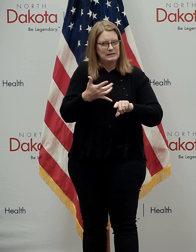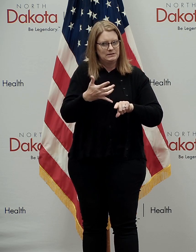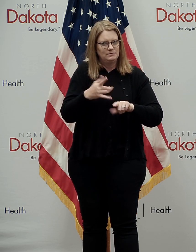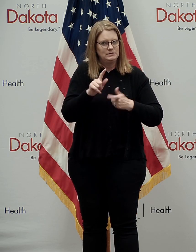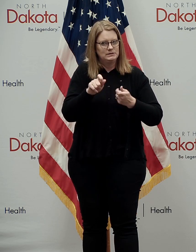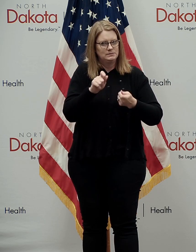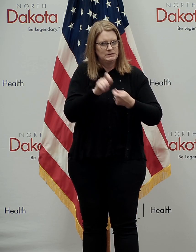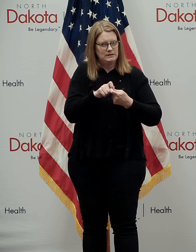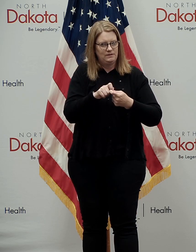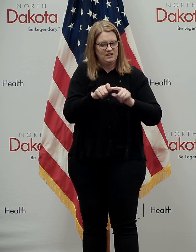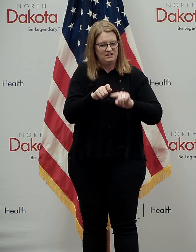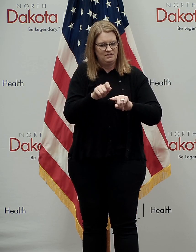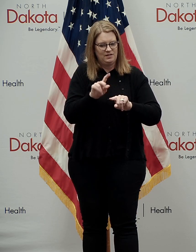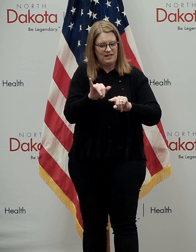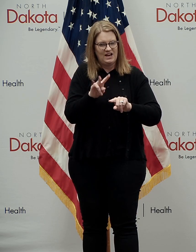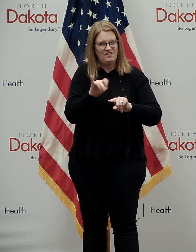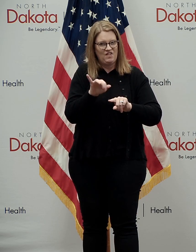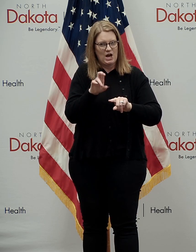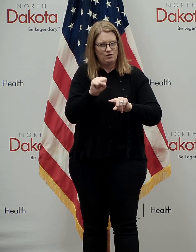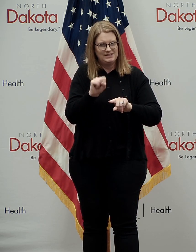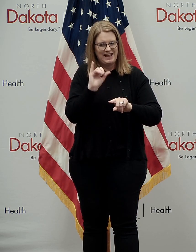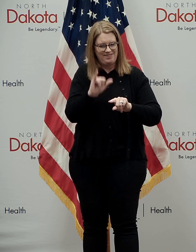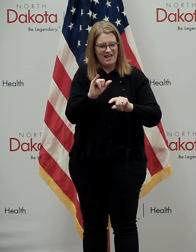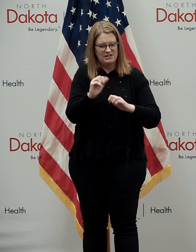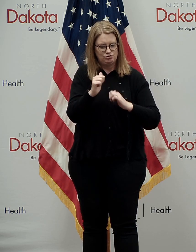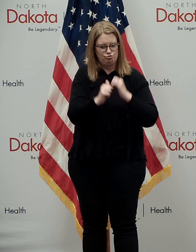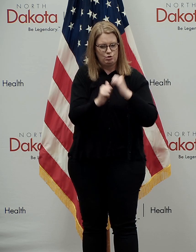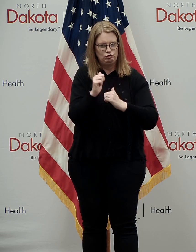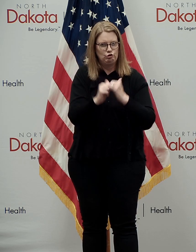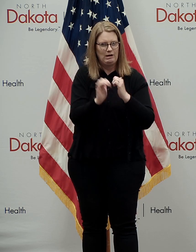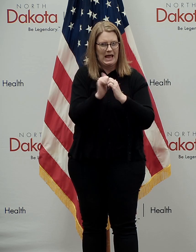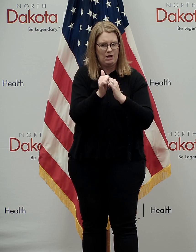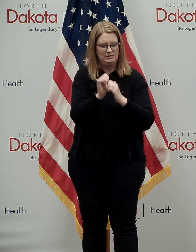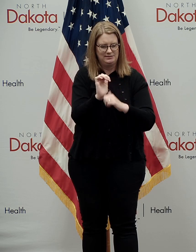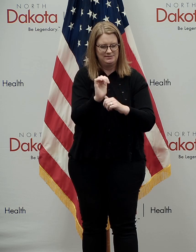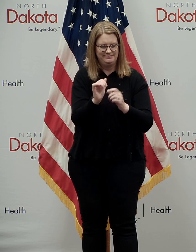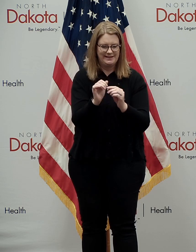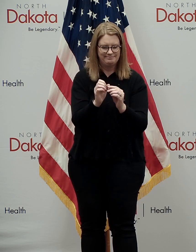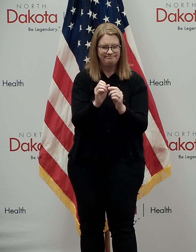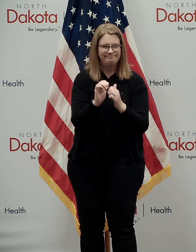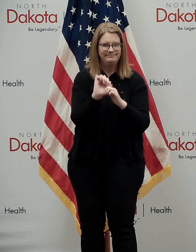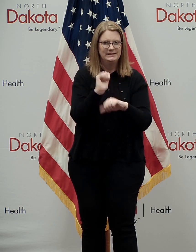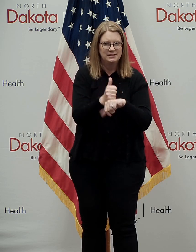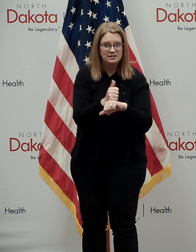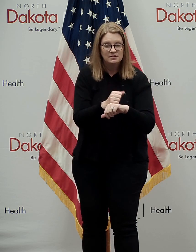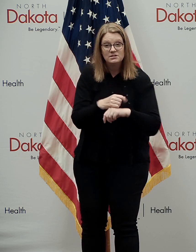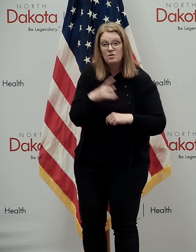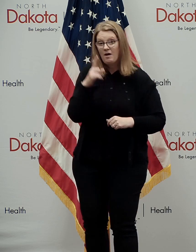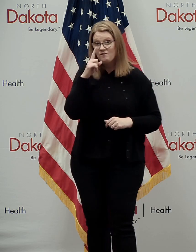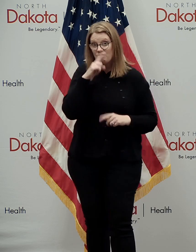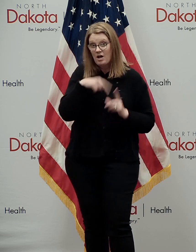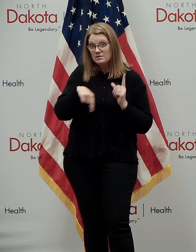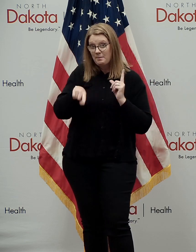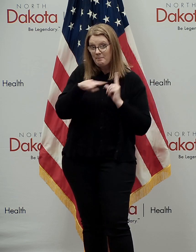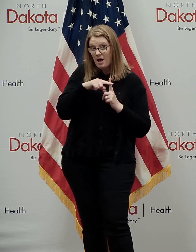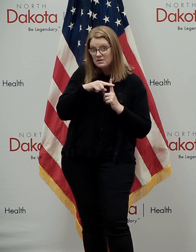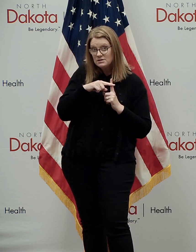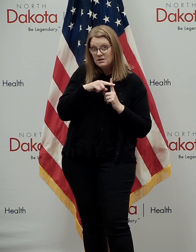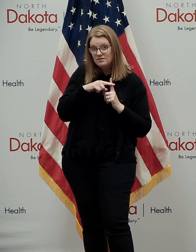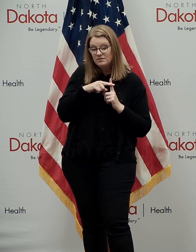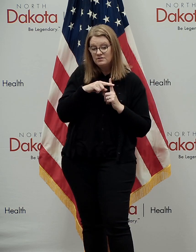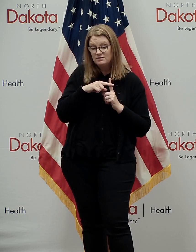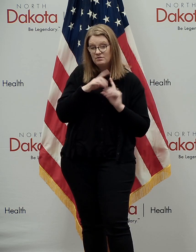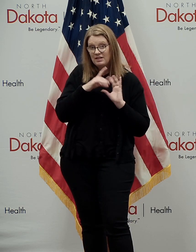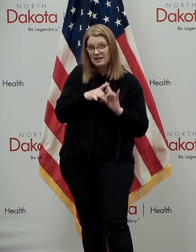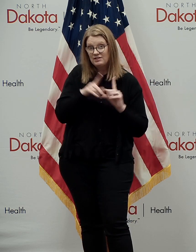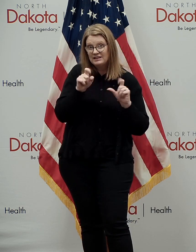for this virus genetic structure. That being said, the chances of a false positive actually occurring due to the test